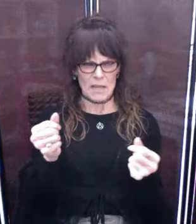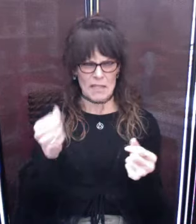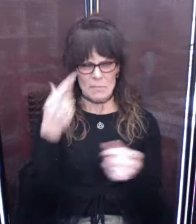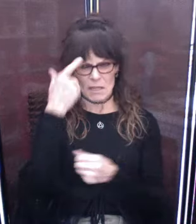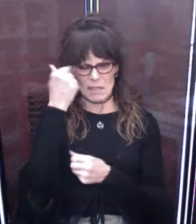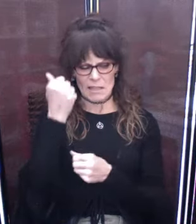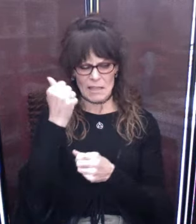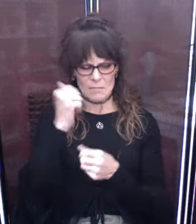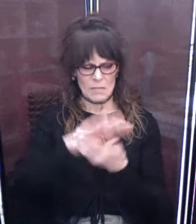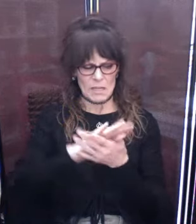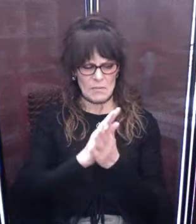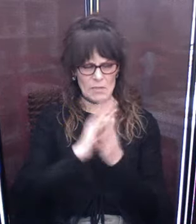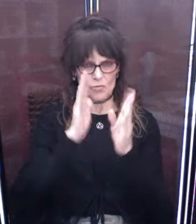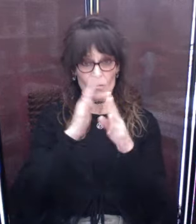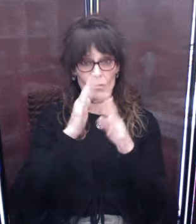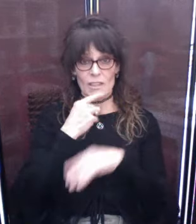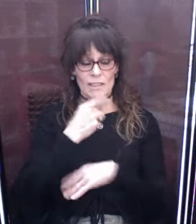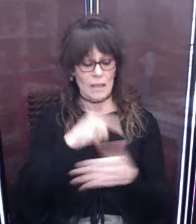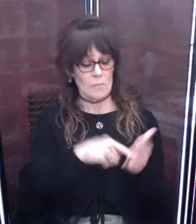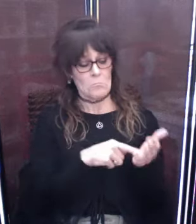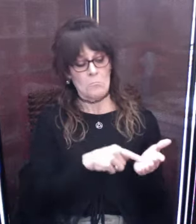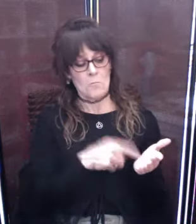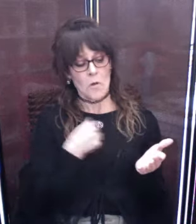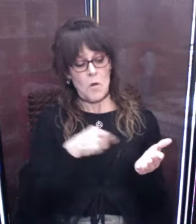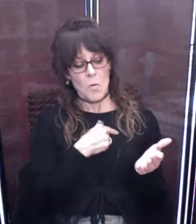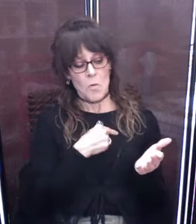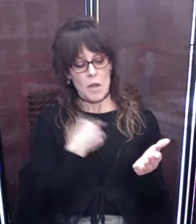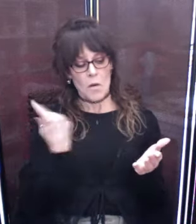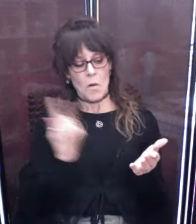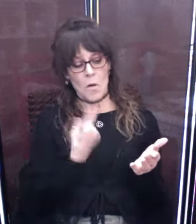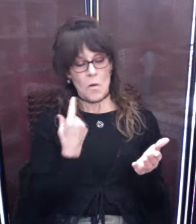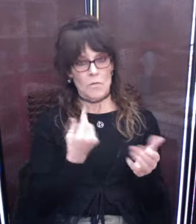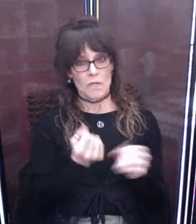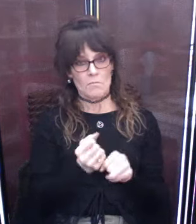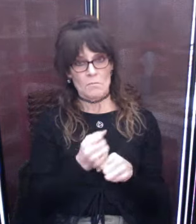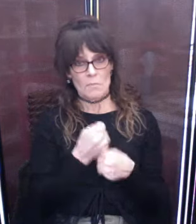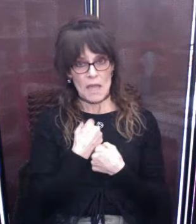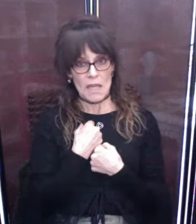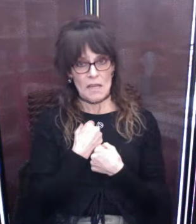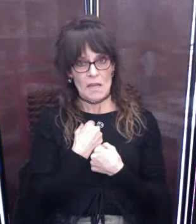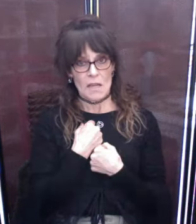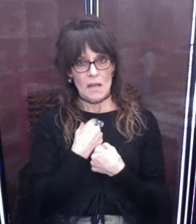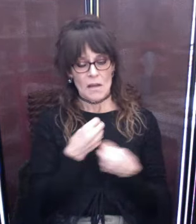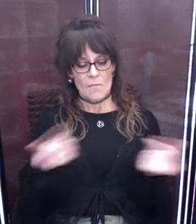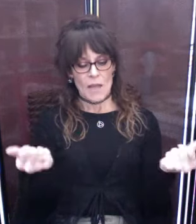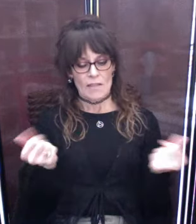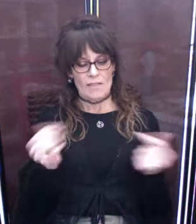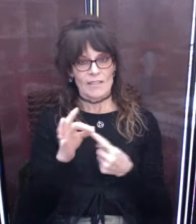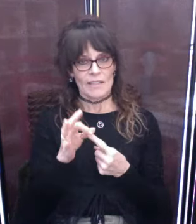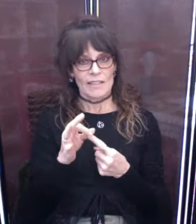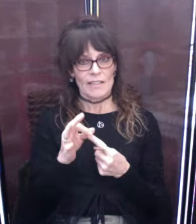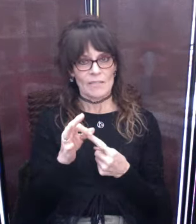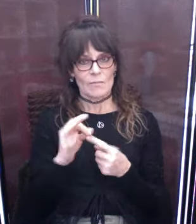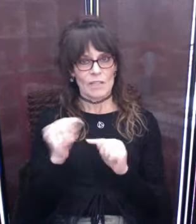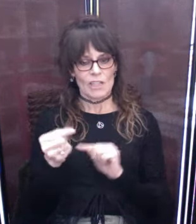it says we only make amends unless it would injure them or others, and I was part of others. And this sponsor that I